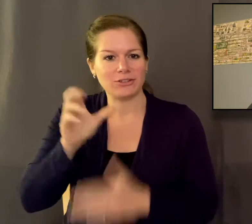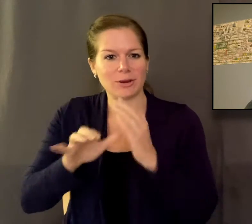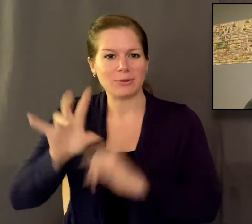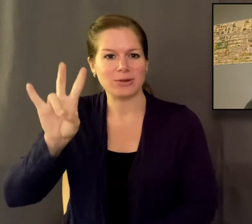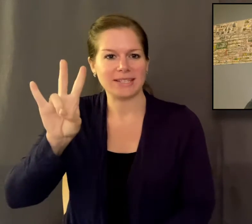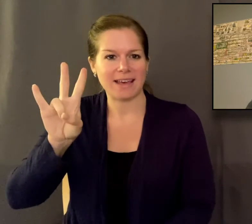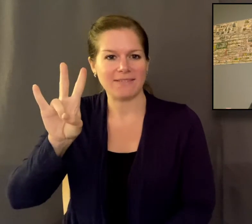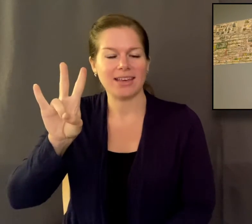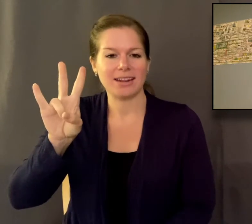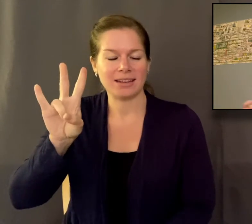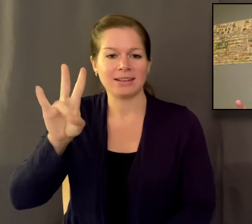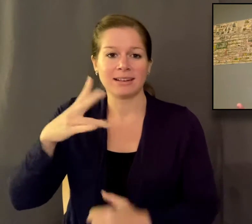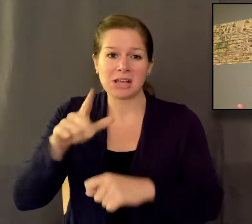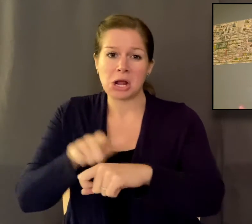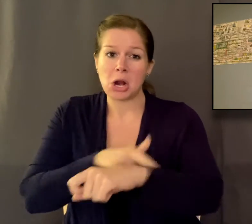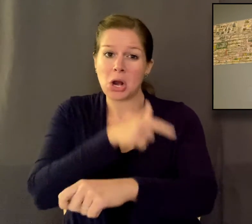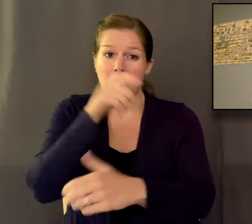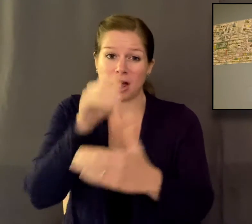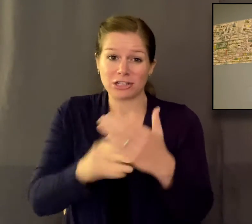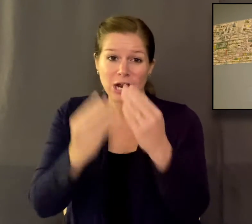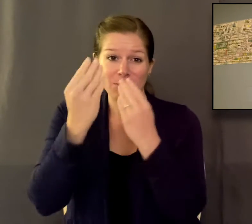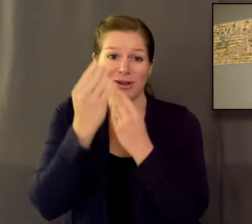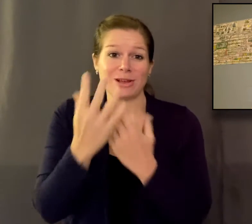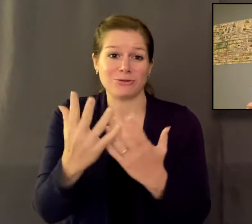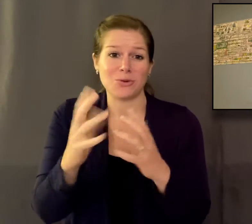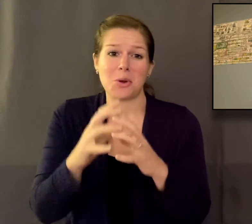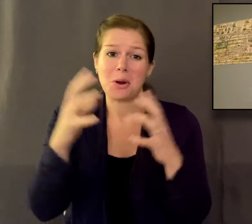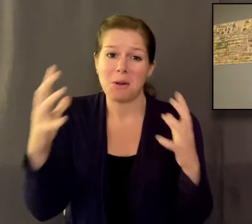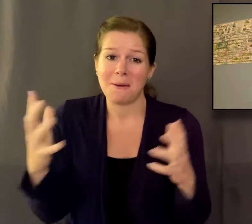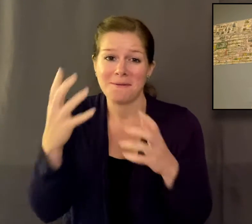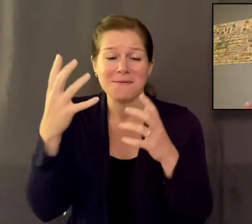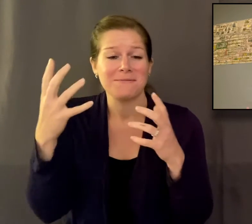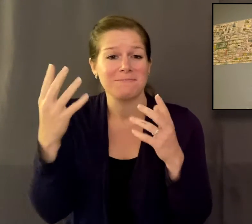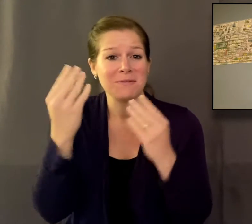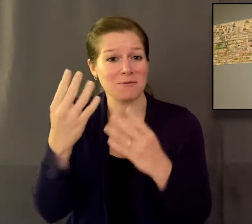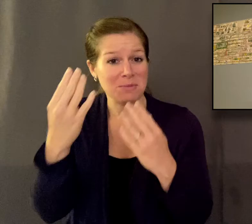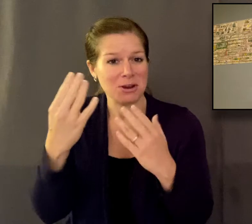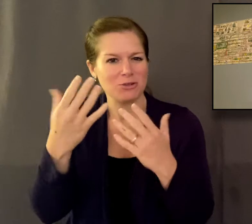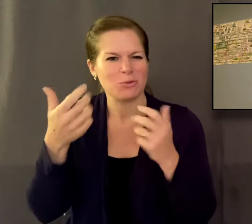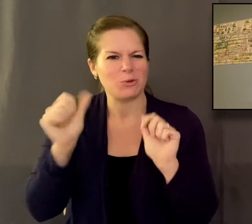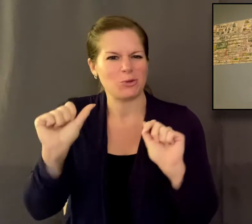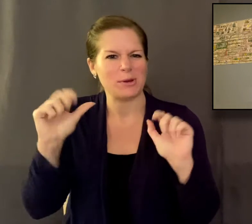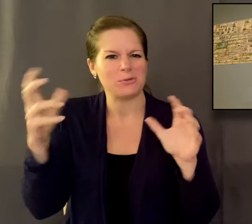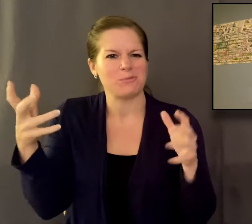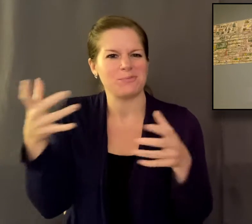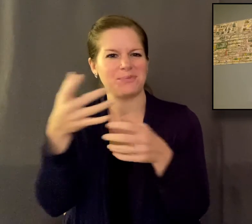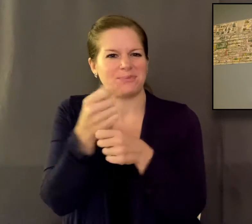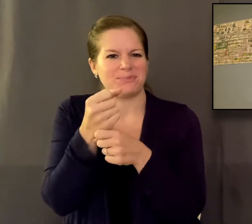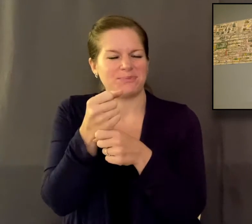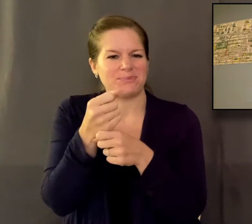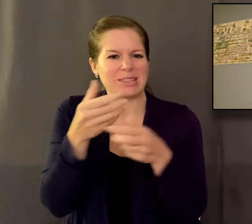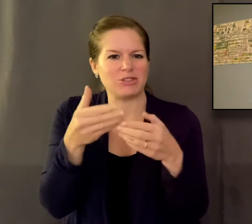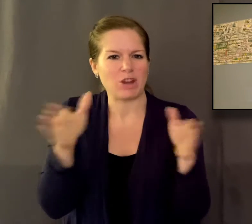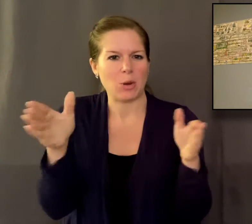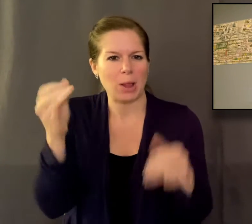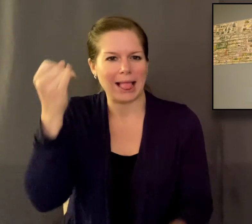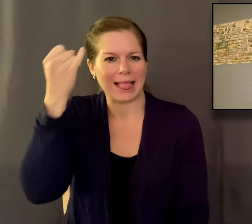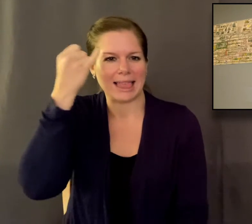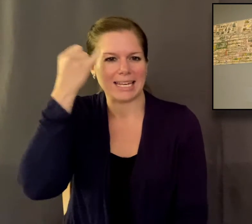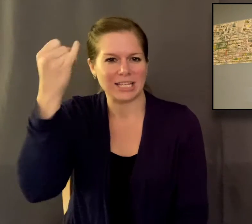chapter 7 today. It is a long chapter. There's a lot to cover, so I'm going to do my best just to try to survey the general ideas